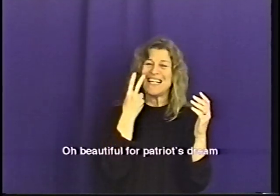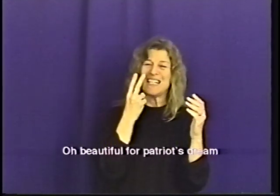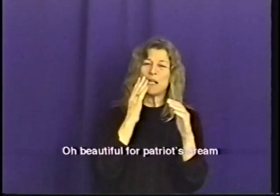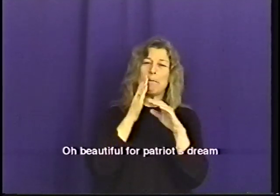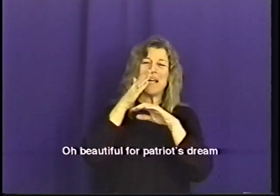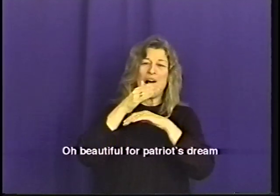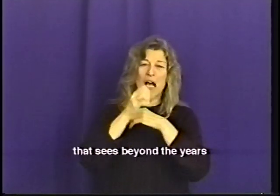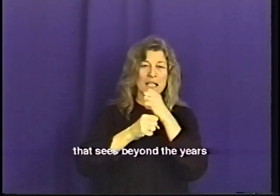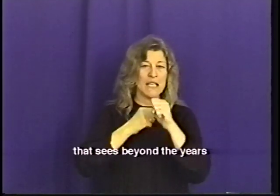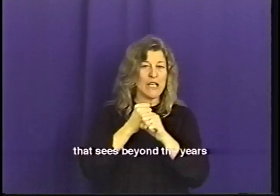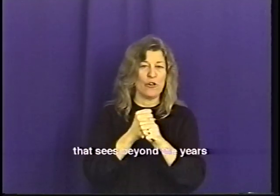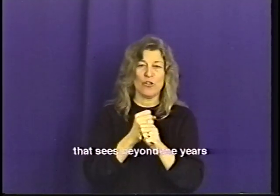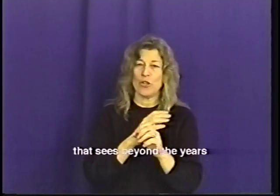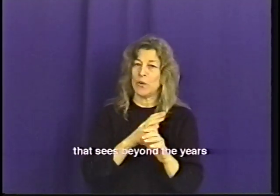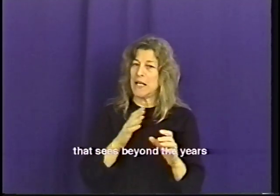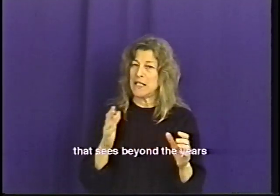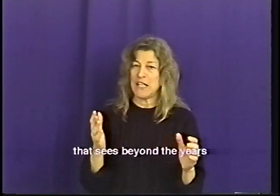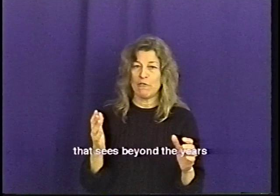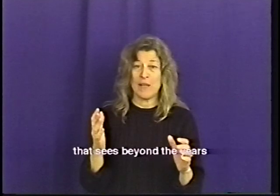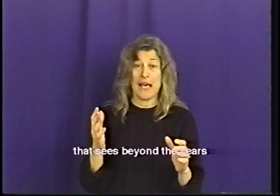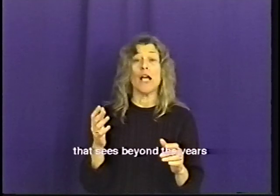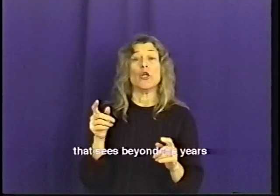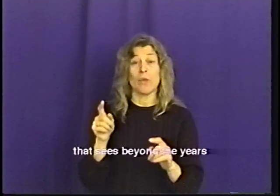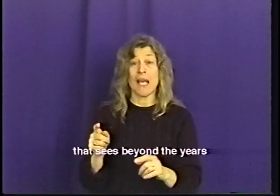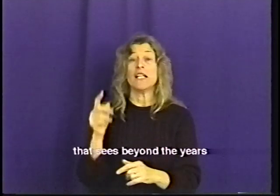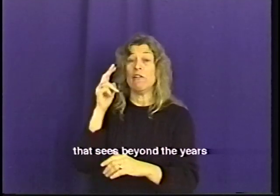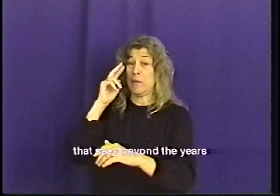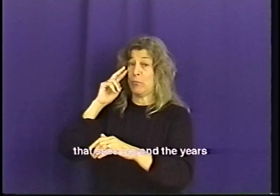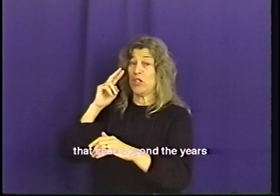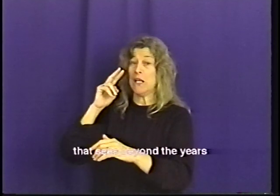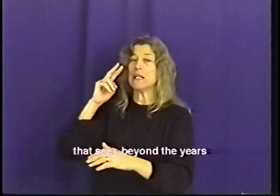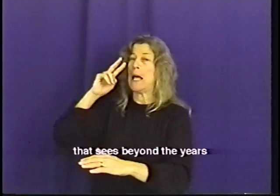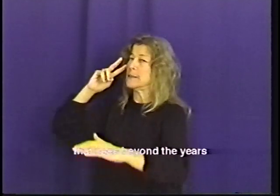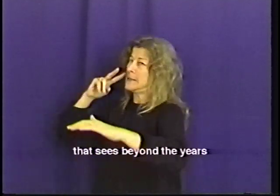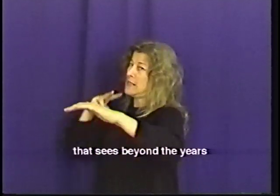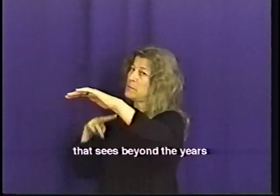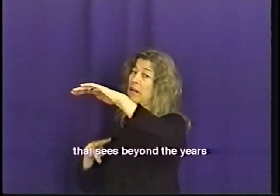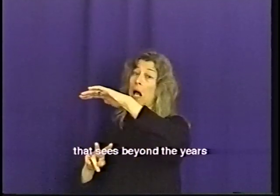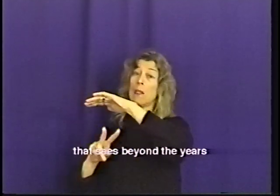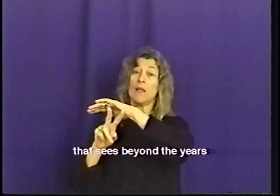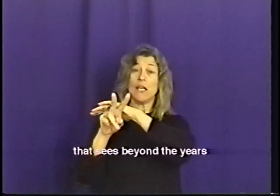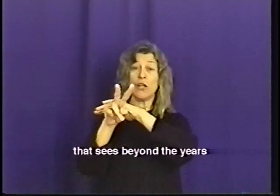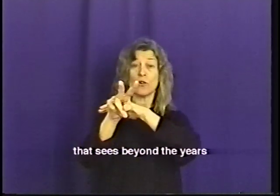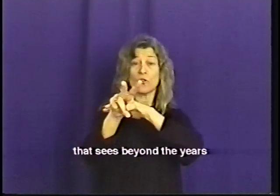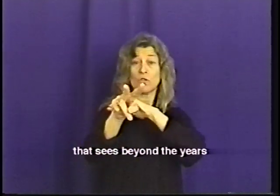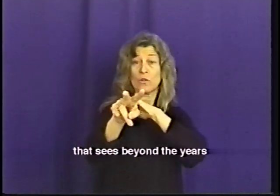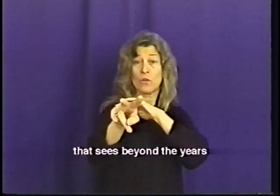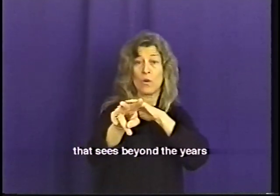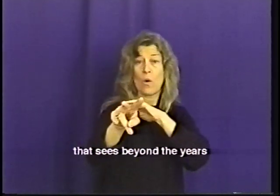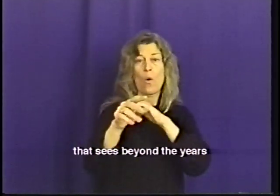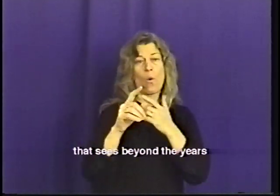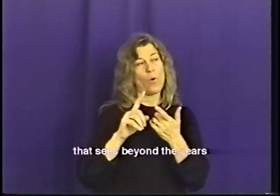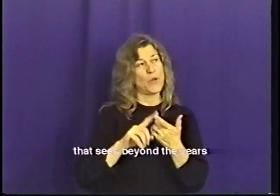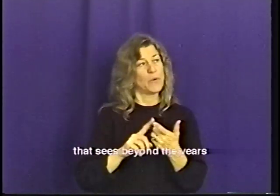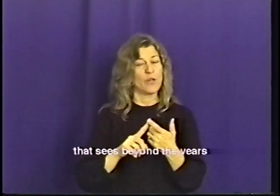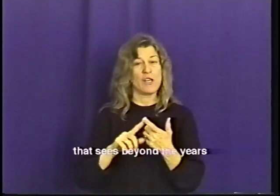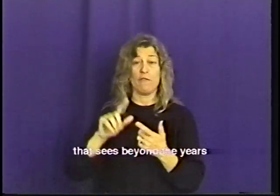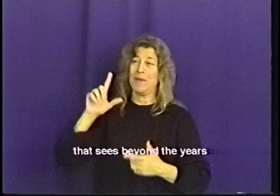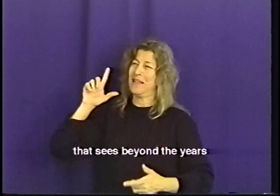Sees beyond the years. You don't need to give me that. You can give me predict that sees beyond the years, or you could give me